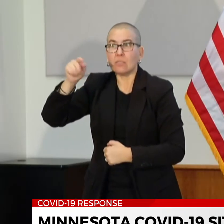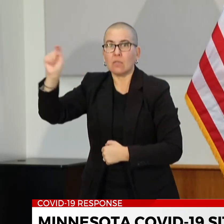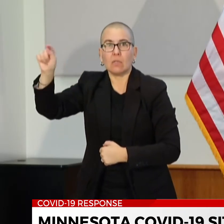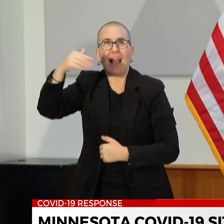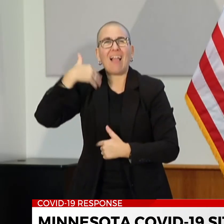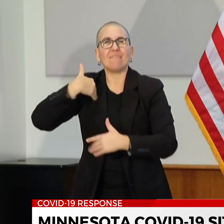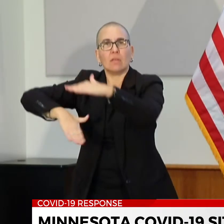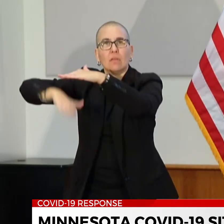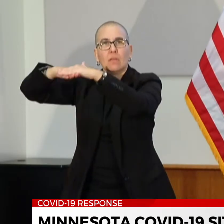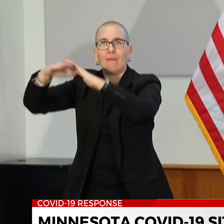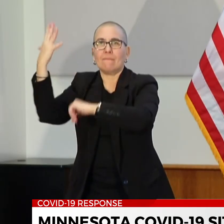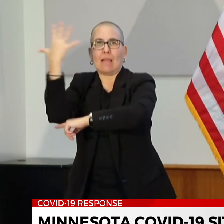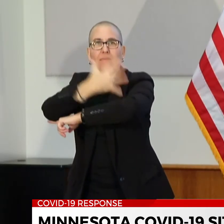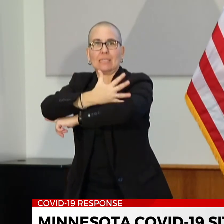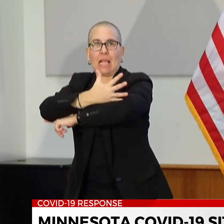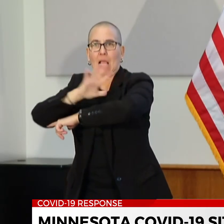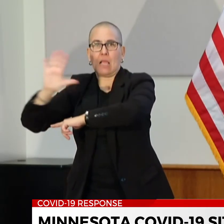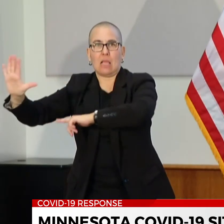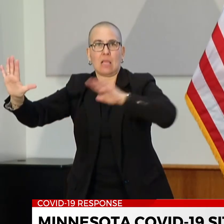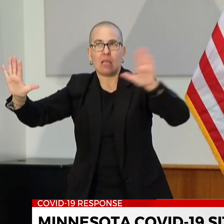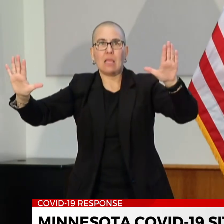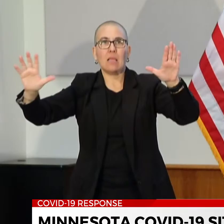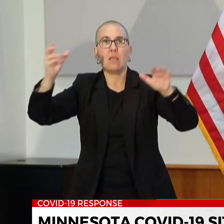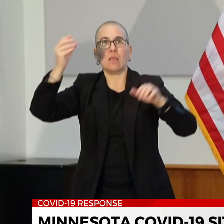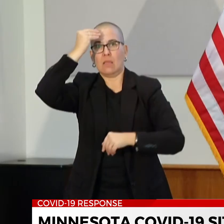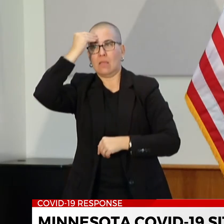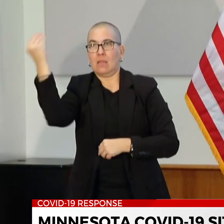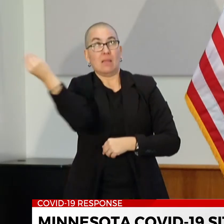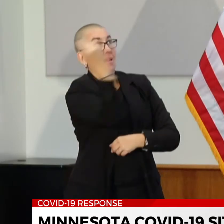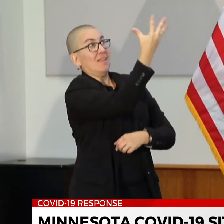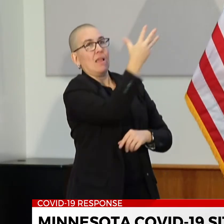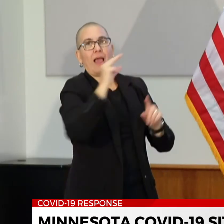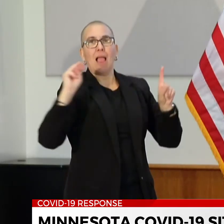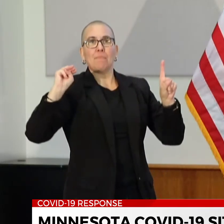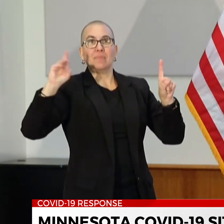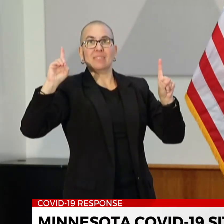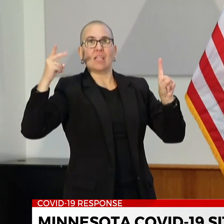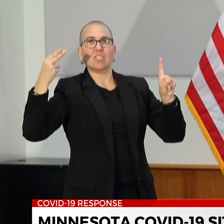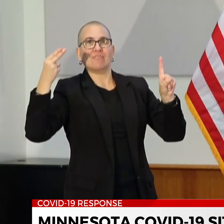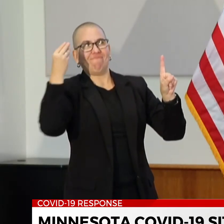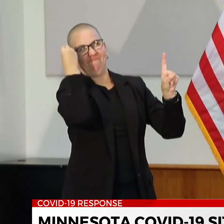an instantaneous process. There have been a total of